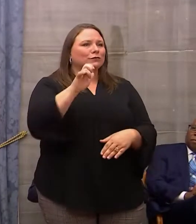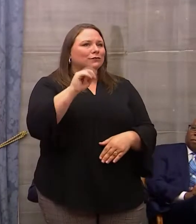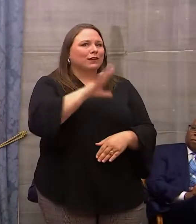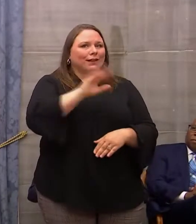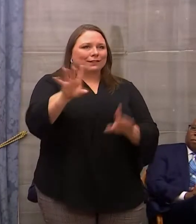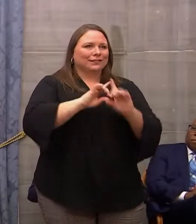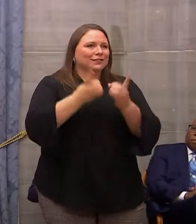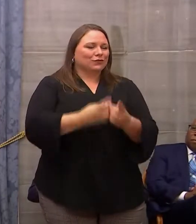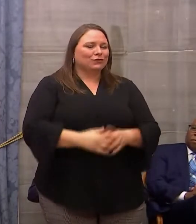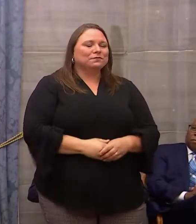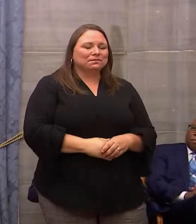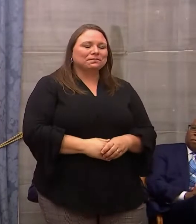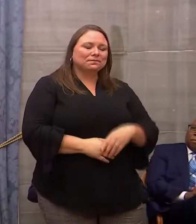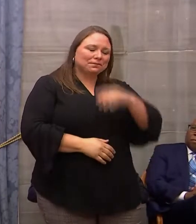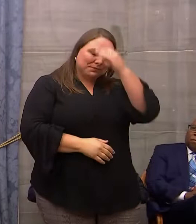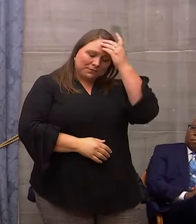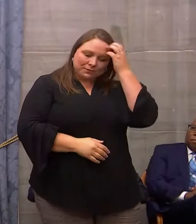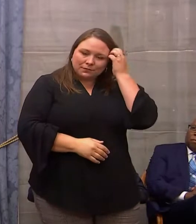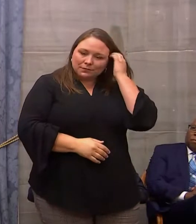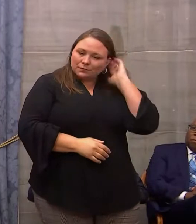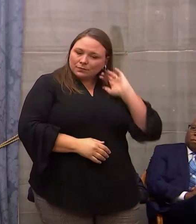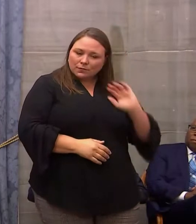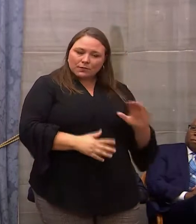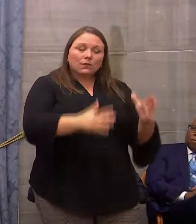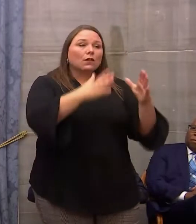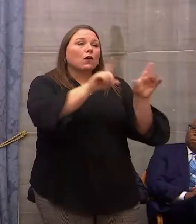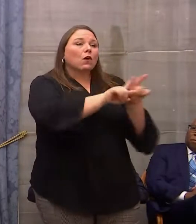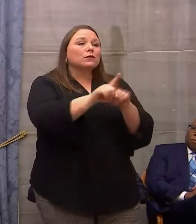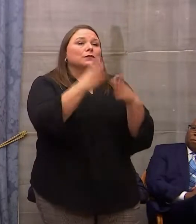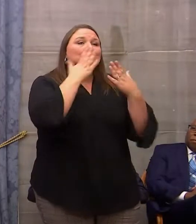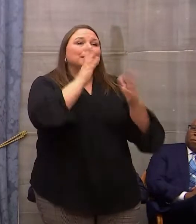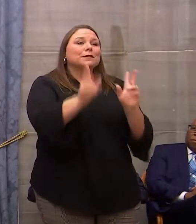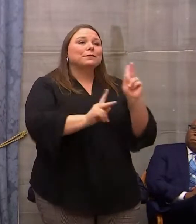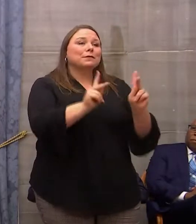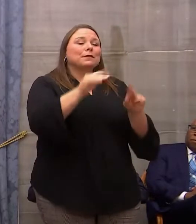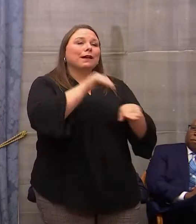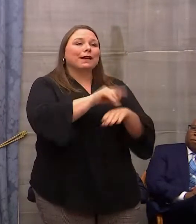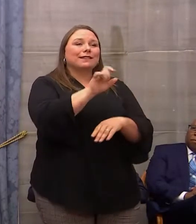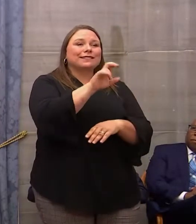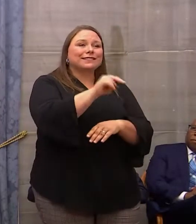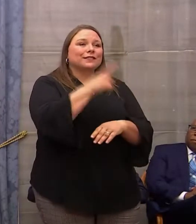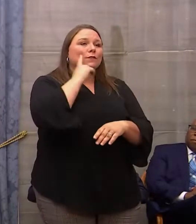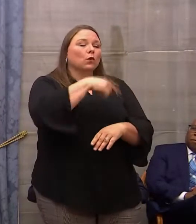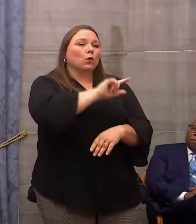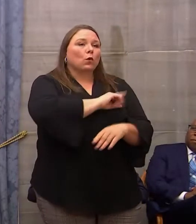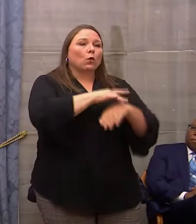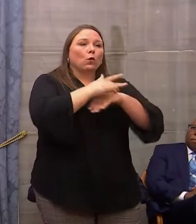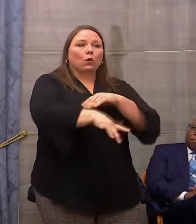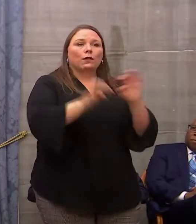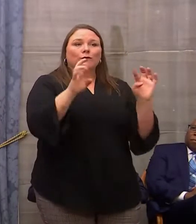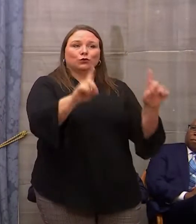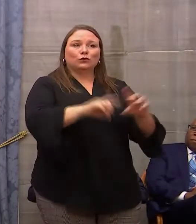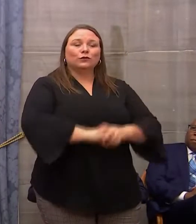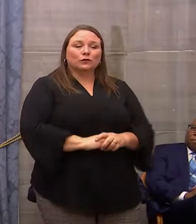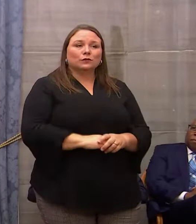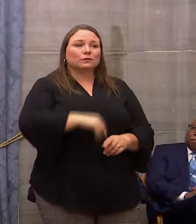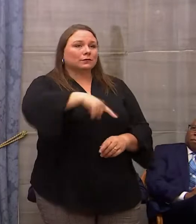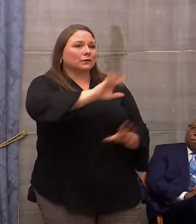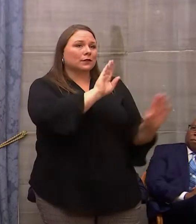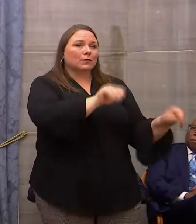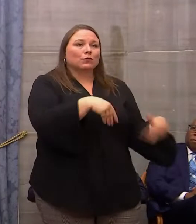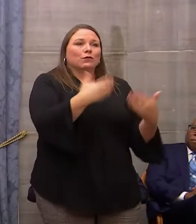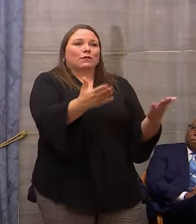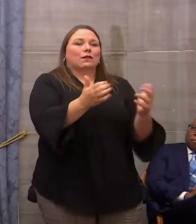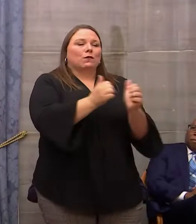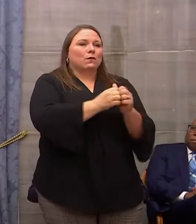that he represents. I also want to thank the people at the Tennessee for Quality Early Education, who provided us